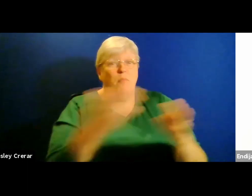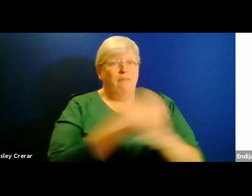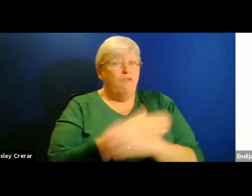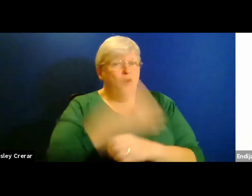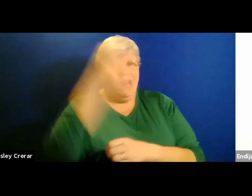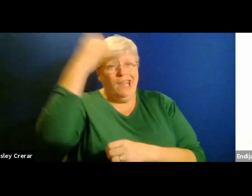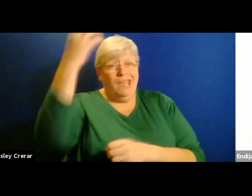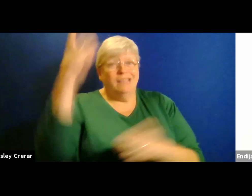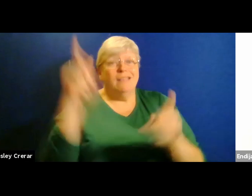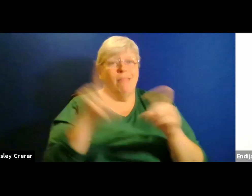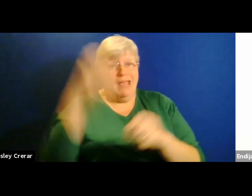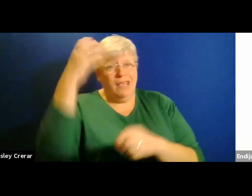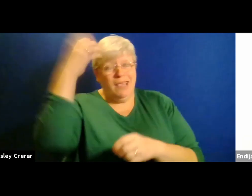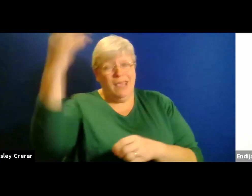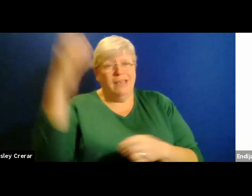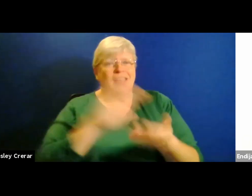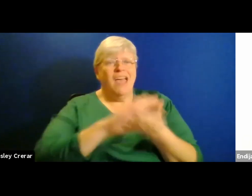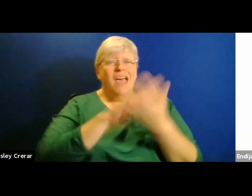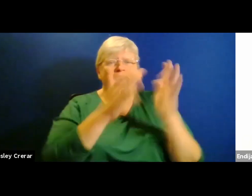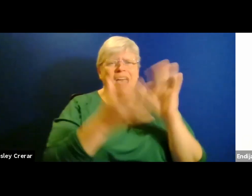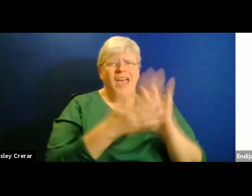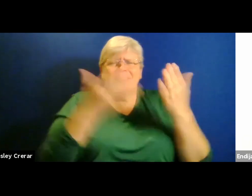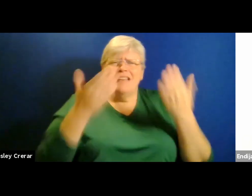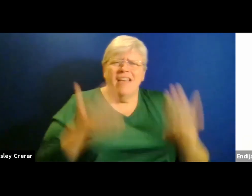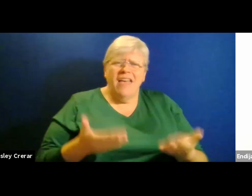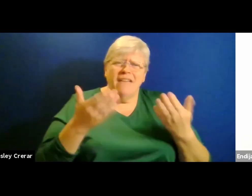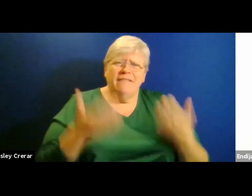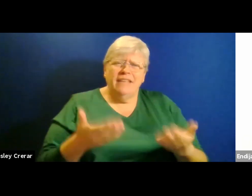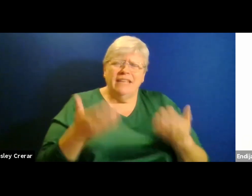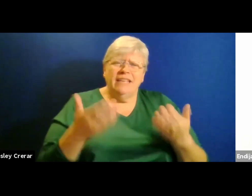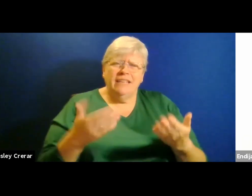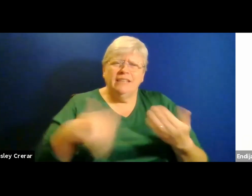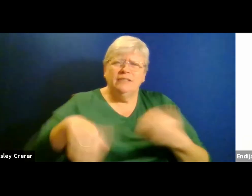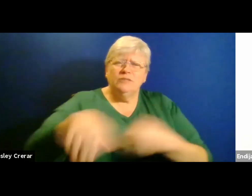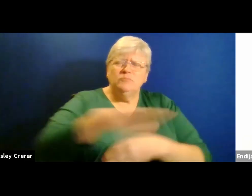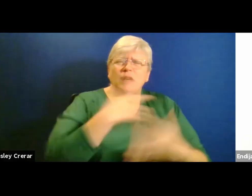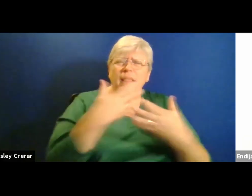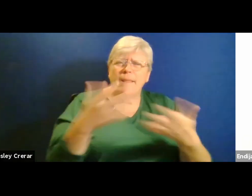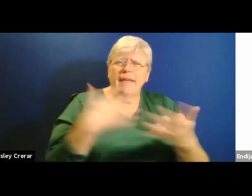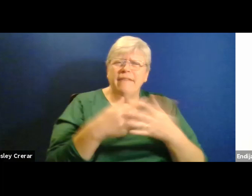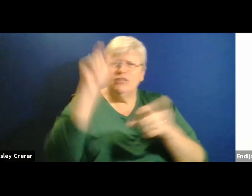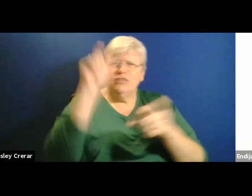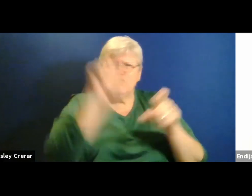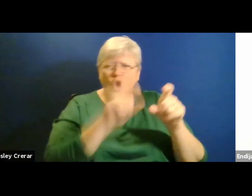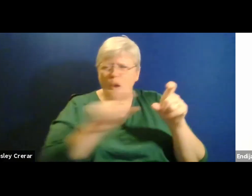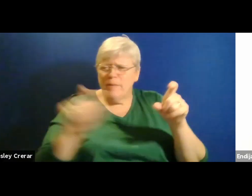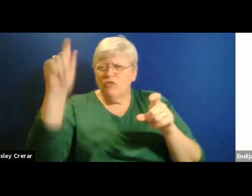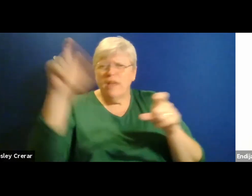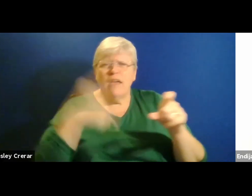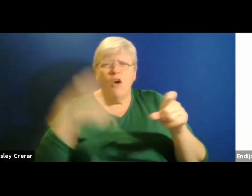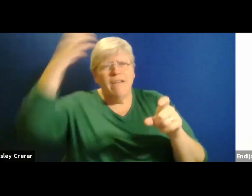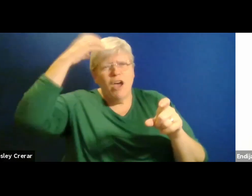She stains her hands with the heavy waves of their silhouettes, leaves the geometry of their crown horns